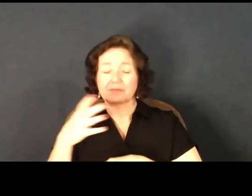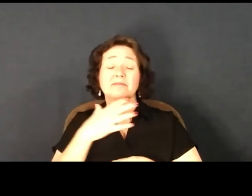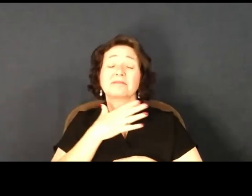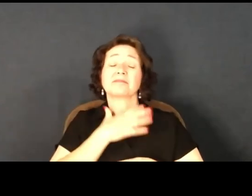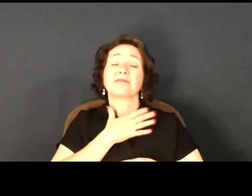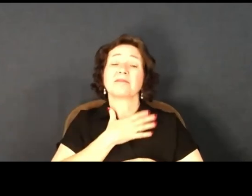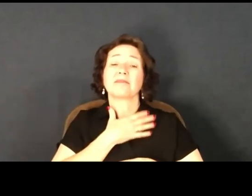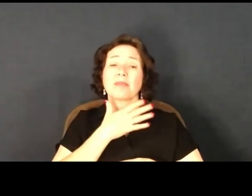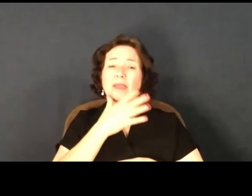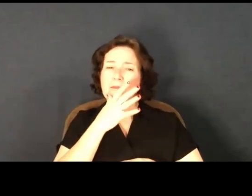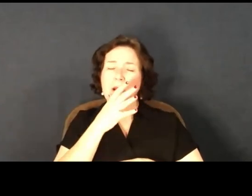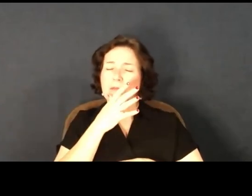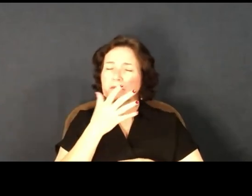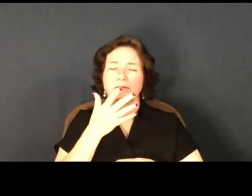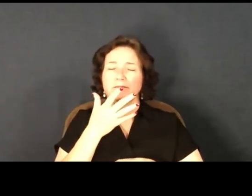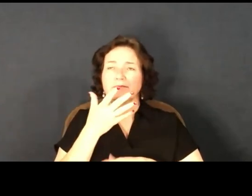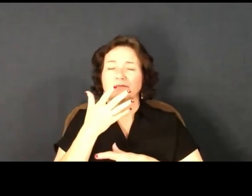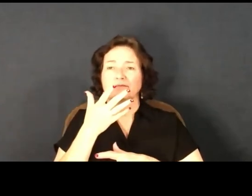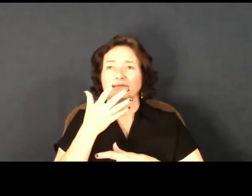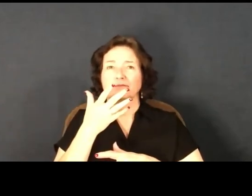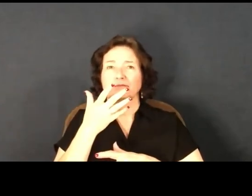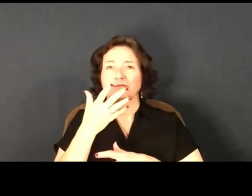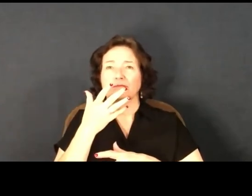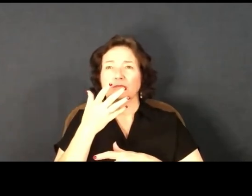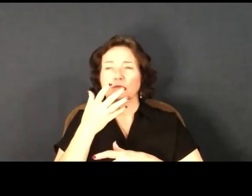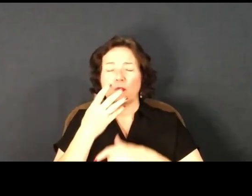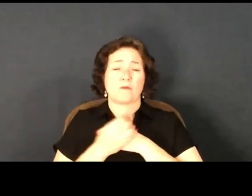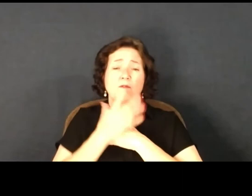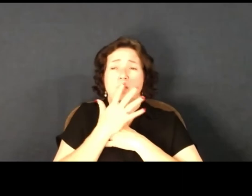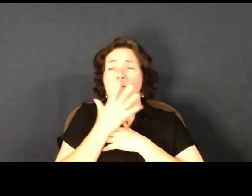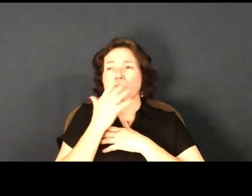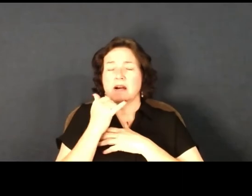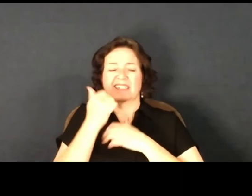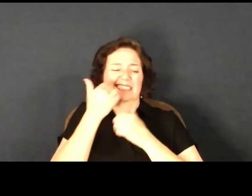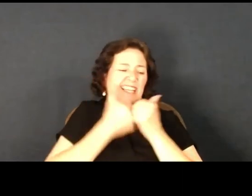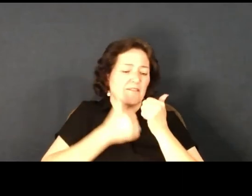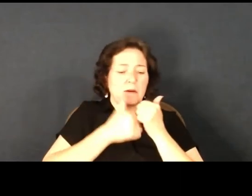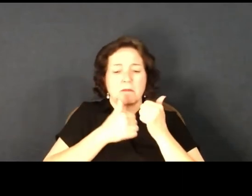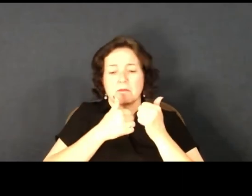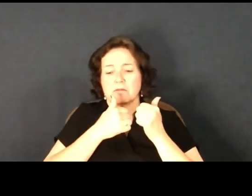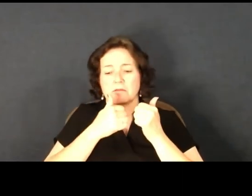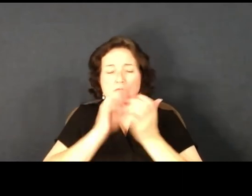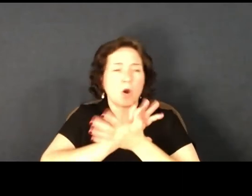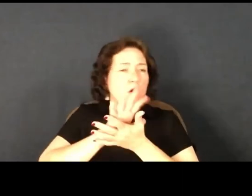of just about every motion picture musical ever made.